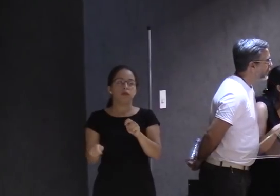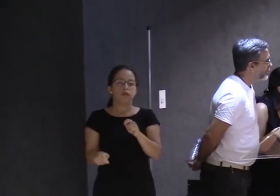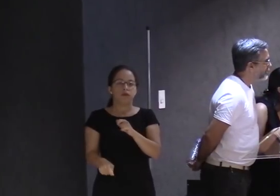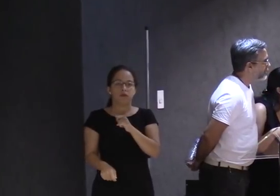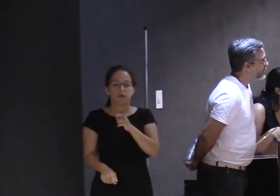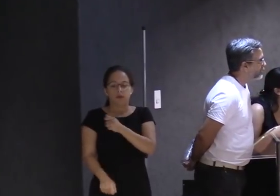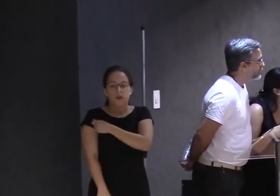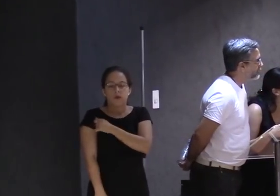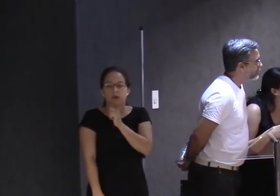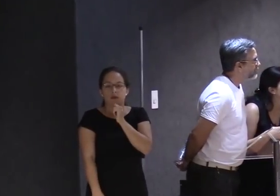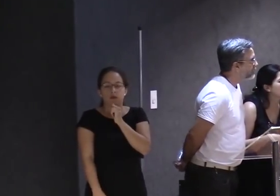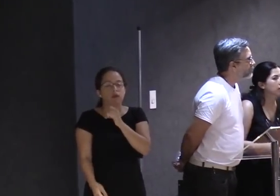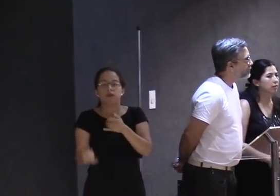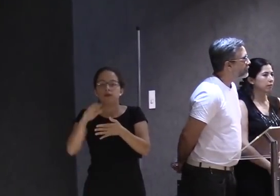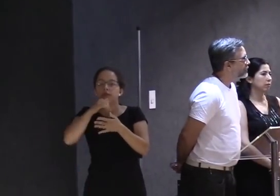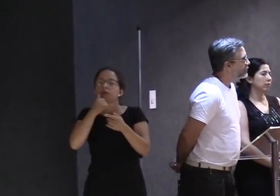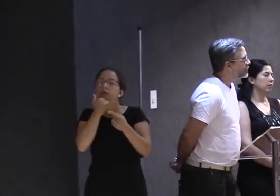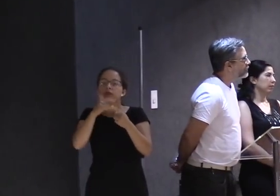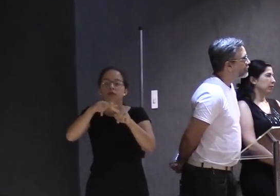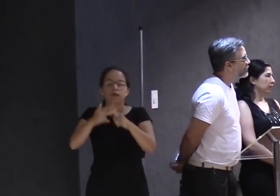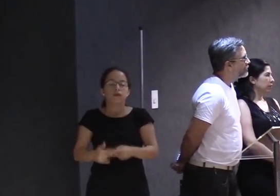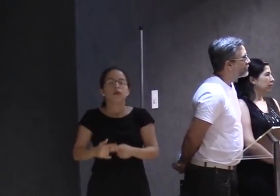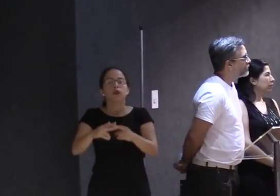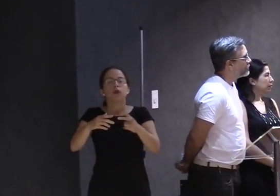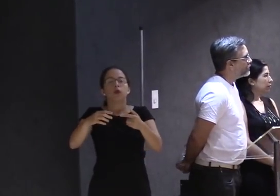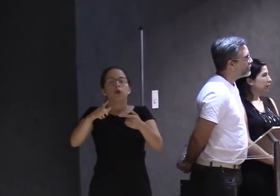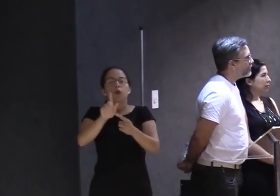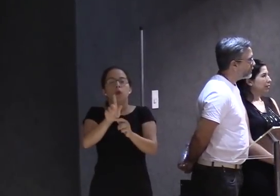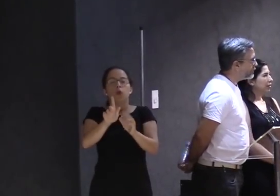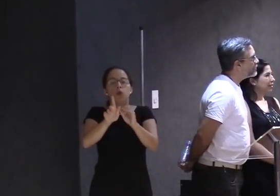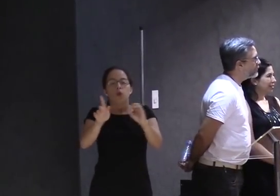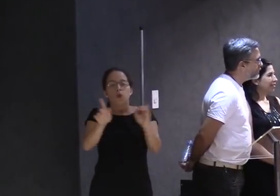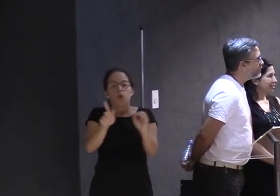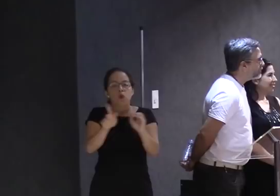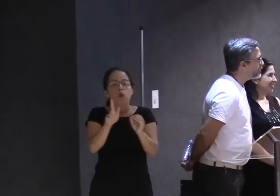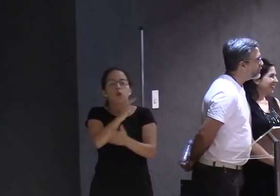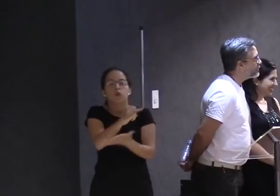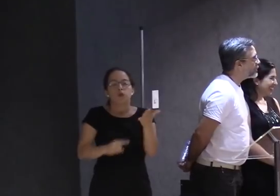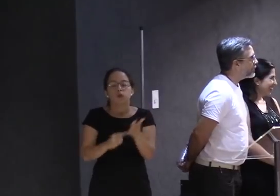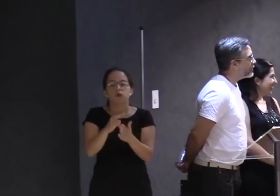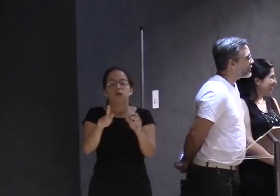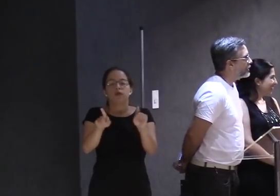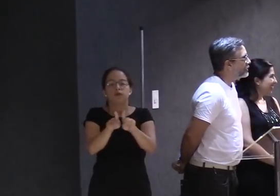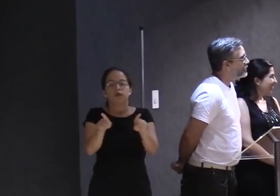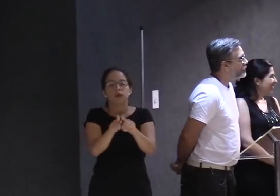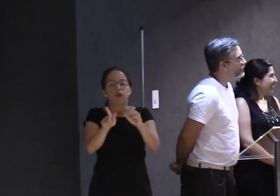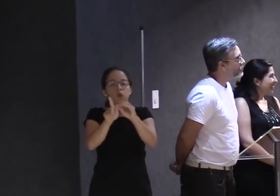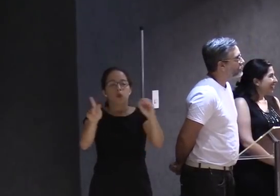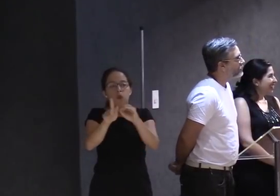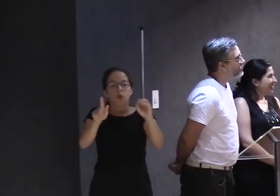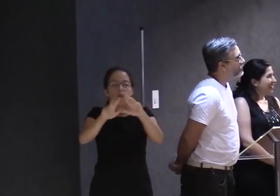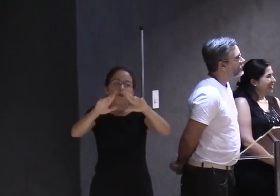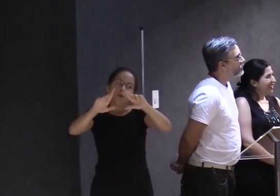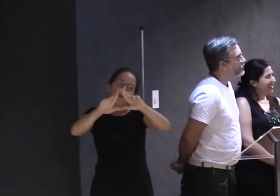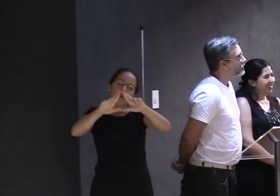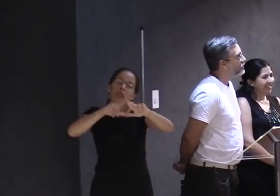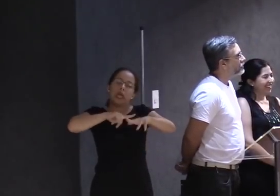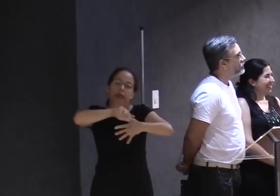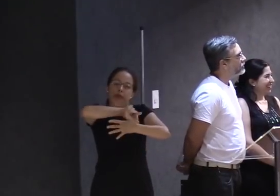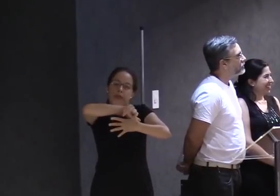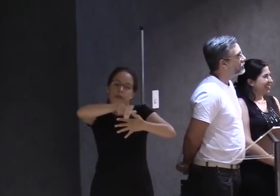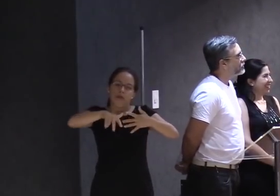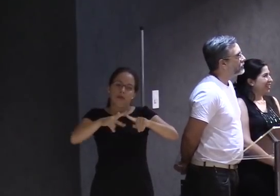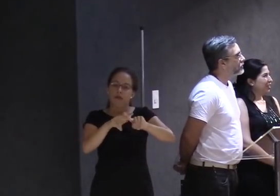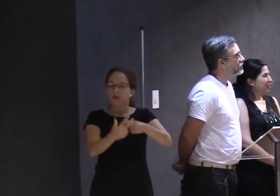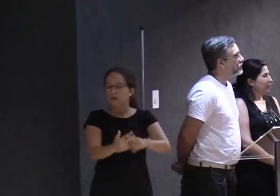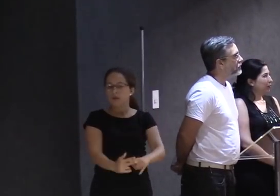for example, Google Docs or Google Drive, but we also have different kinds of social media tools. Na primeira parte do slide, vocês